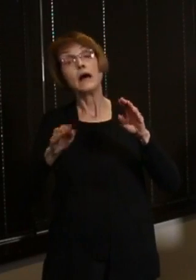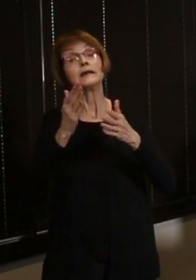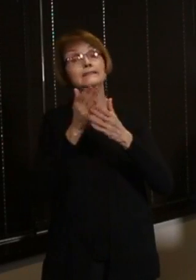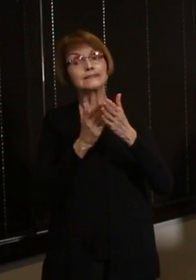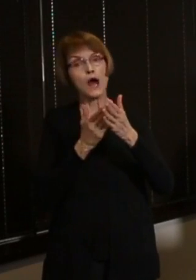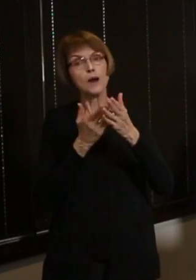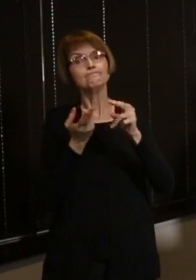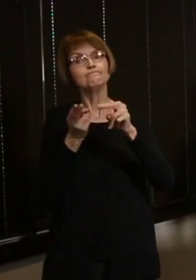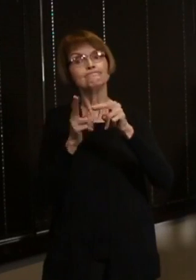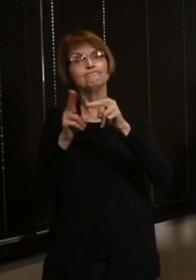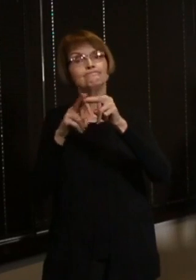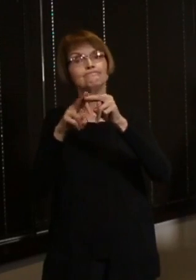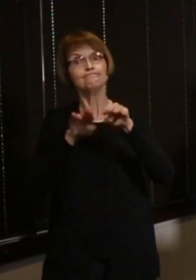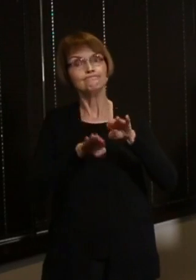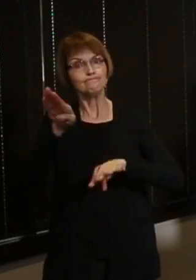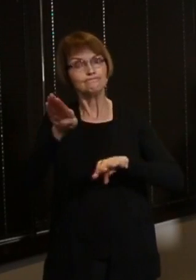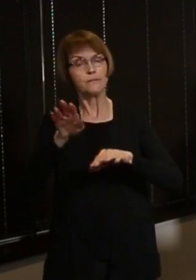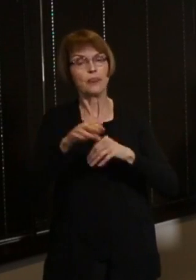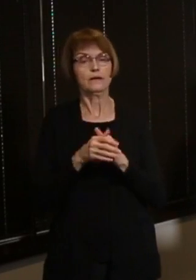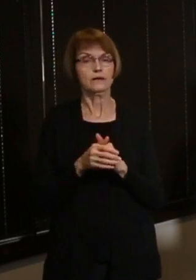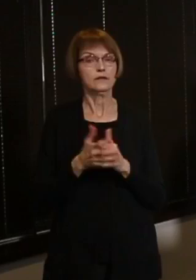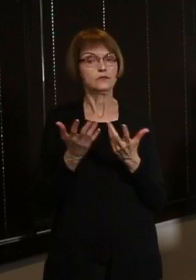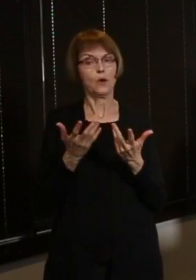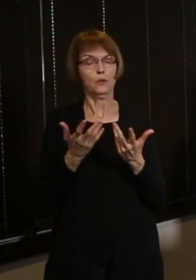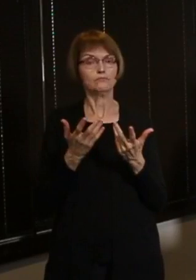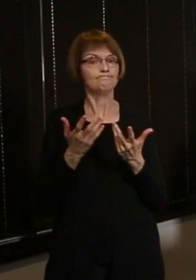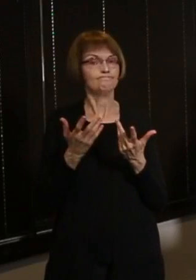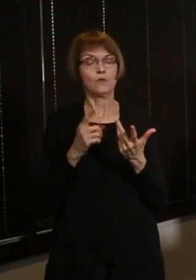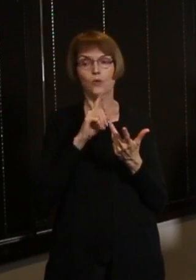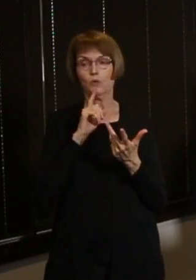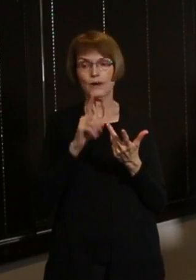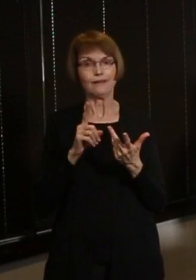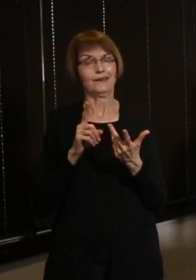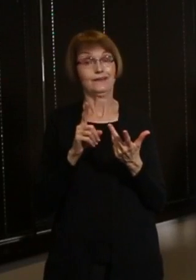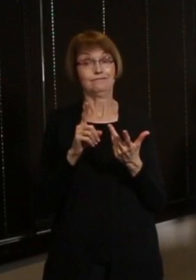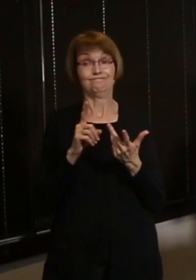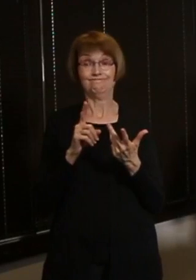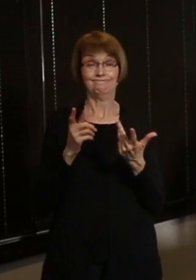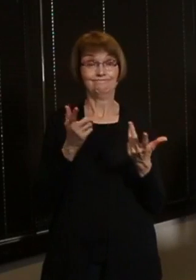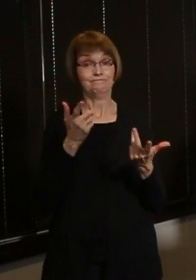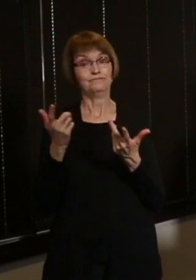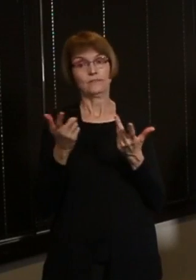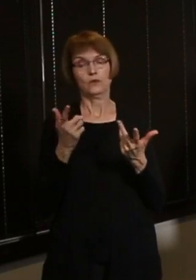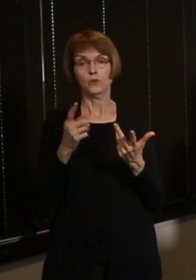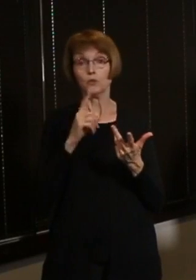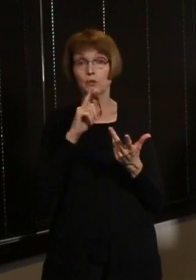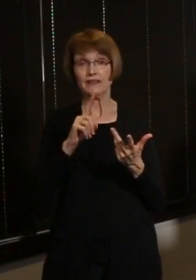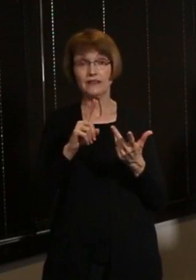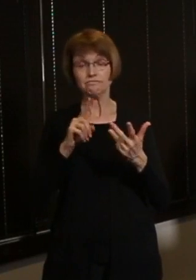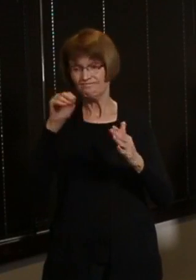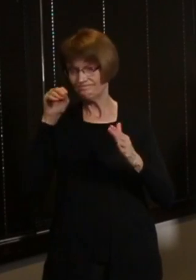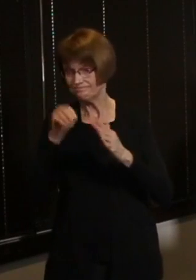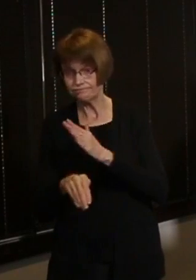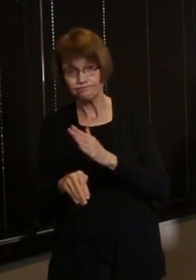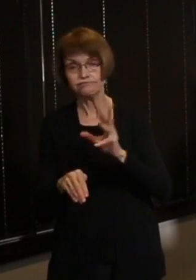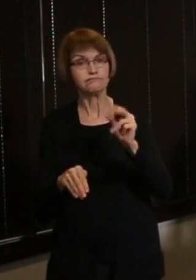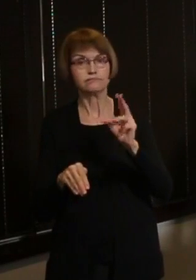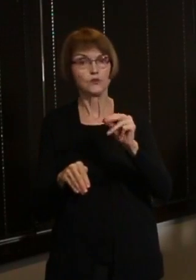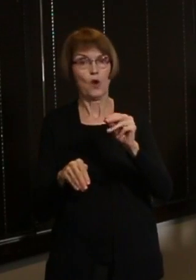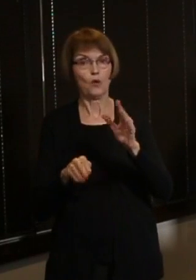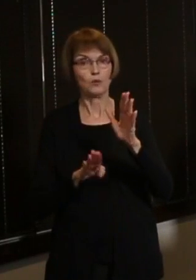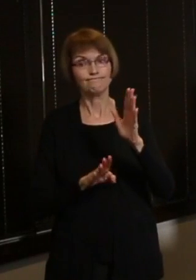around the region, and so that's consistent with the rest of our data not showing any dramatic decreases in